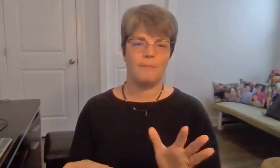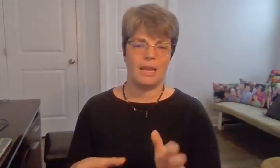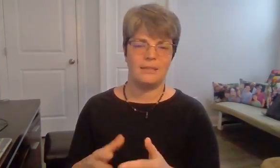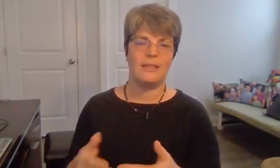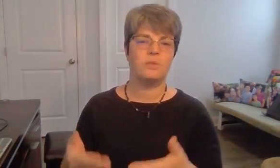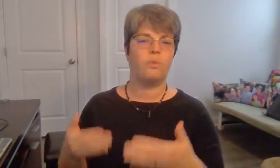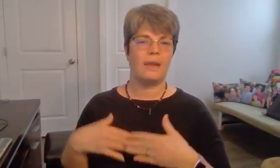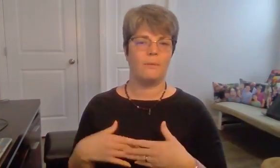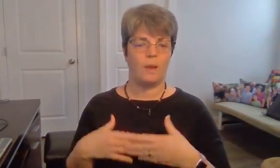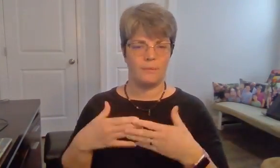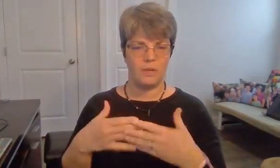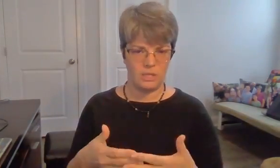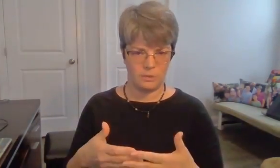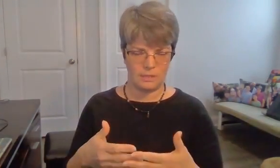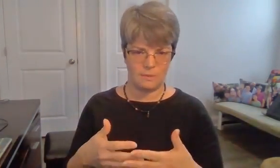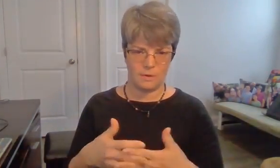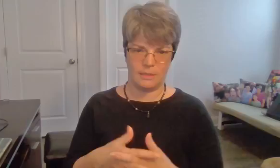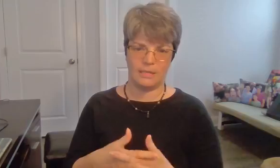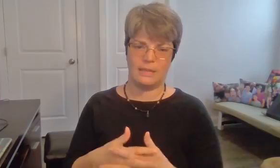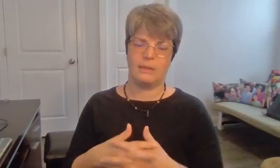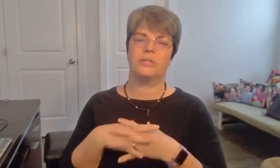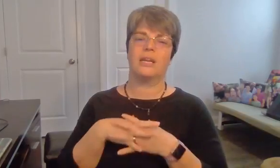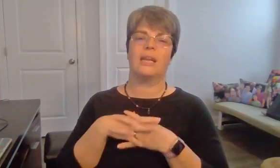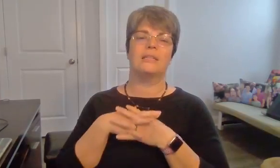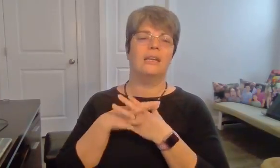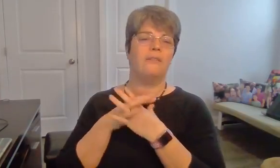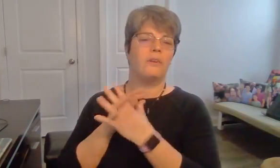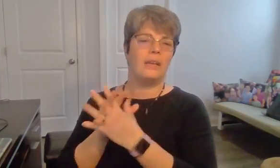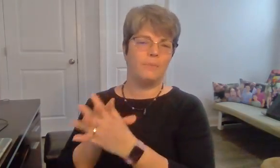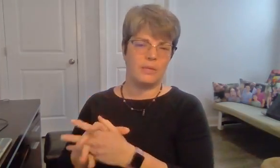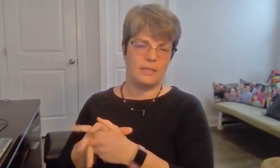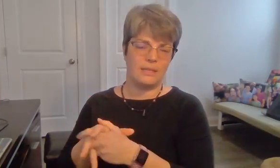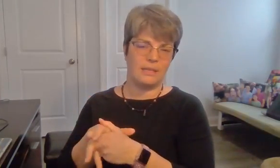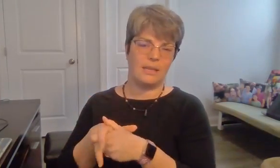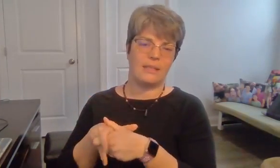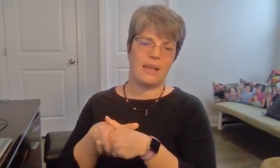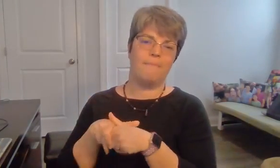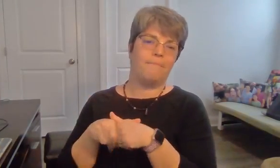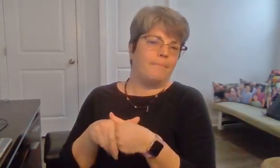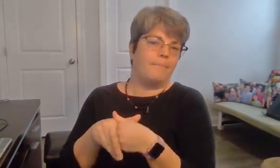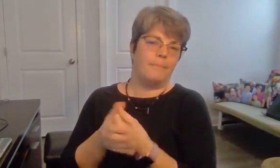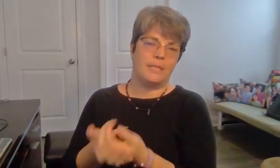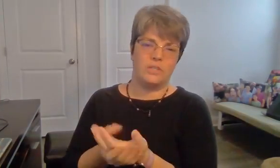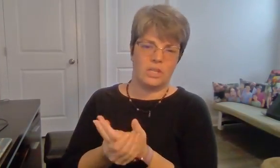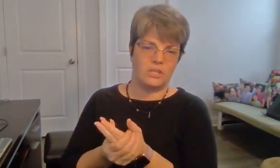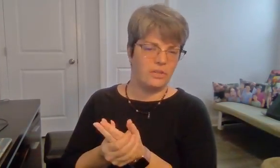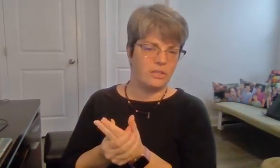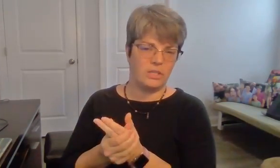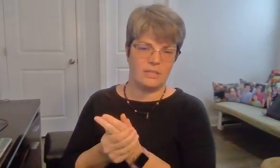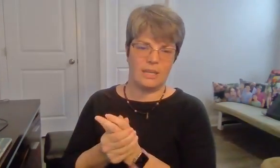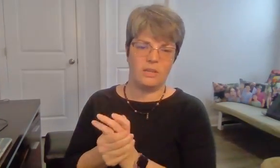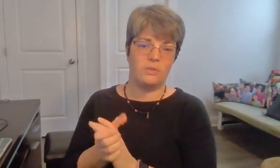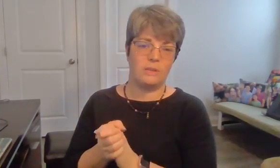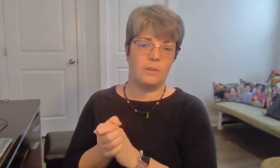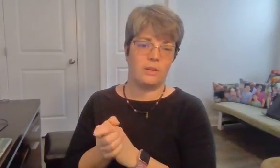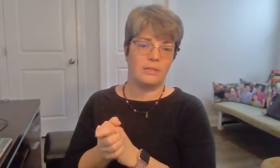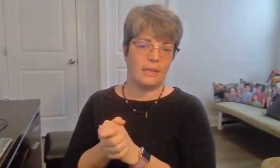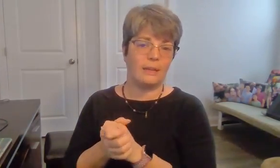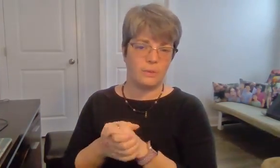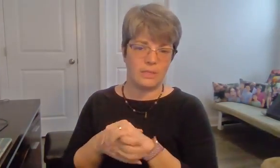mind. That's why what I'm going to teach you is the American Sign Language signs. If you're getting books and things like that, my suggestion is just that you use the American Sign Language